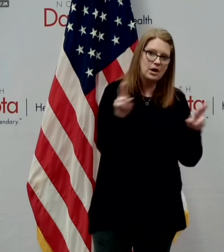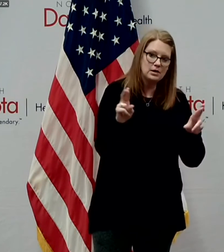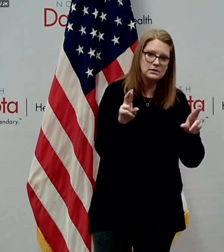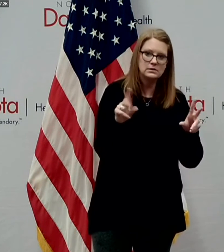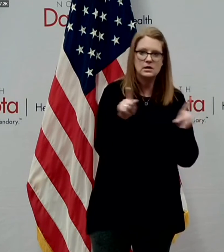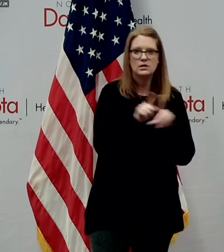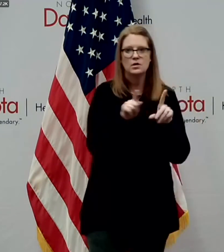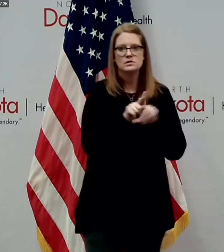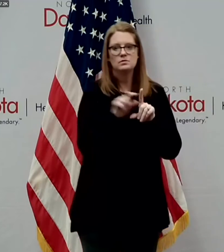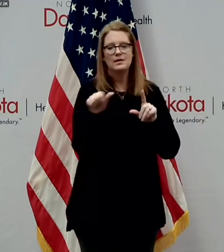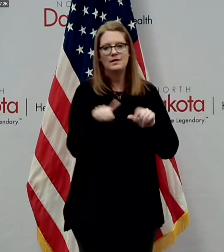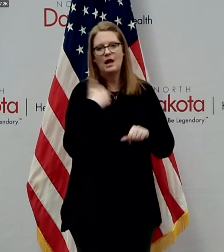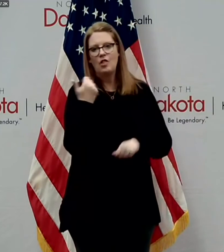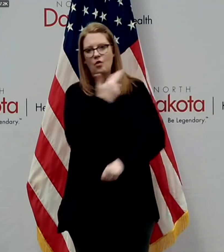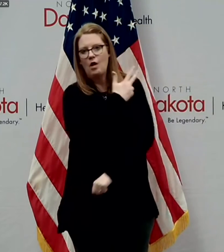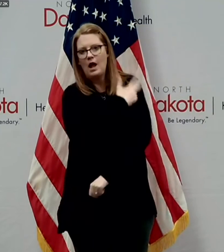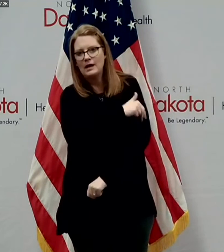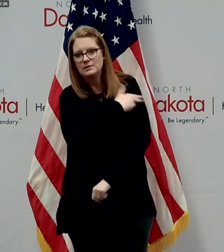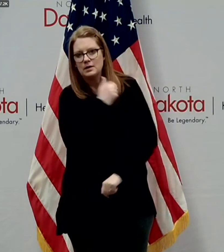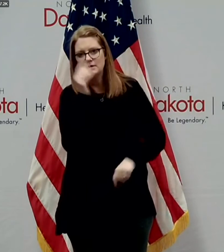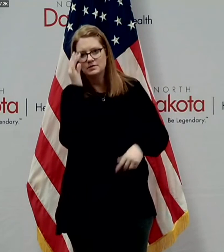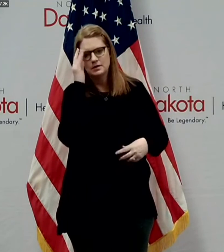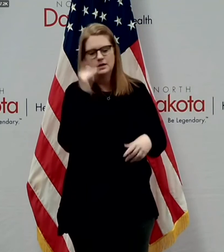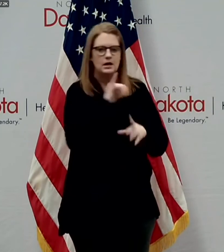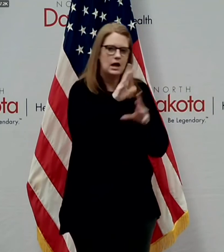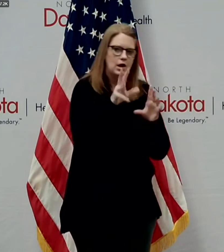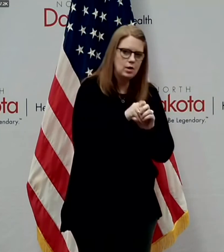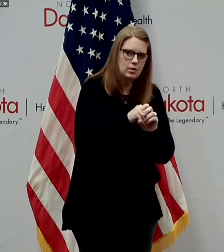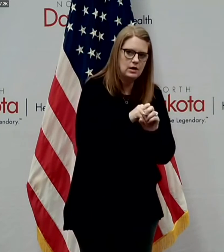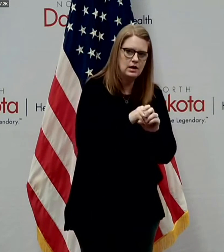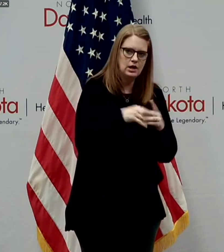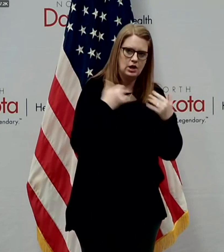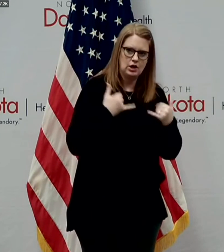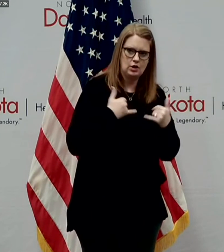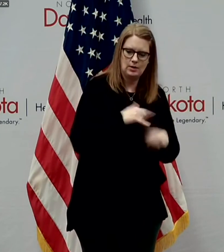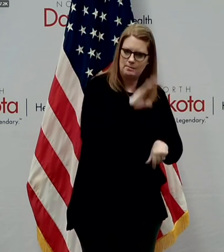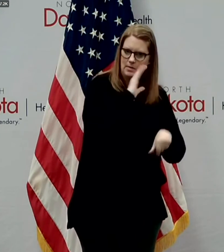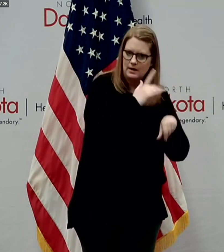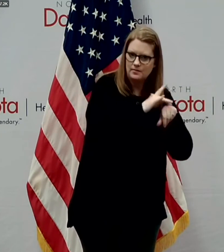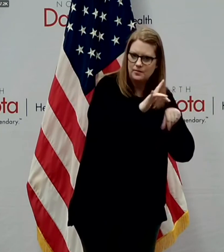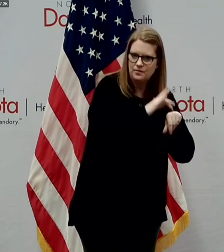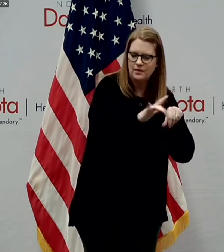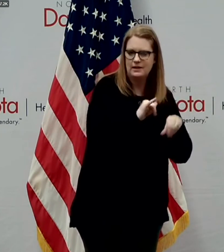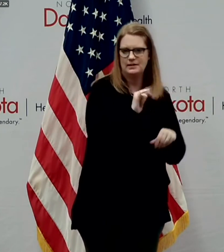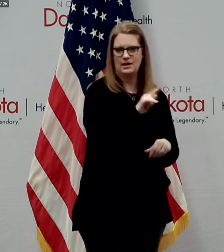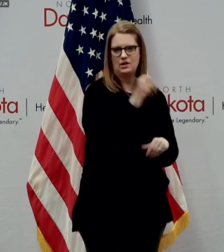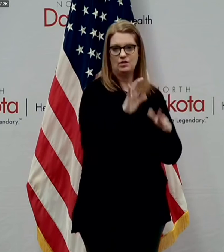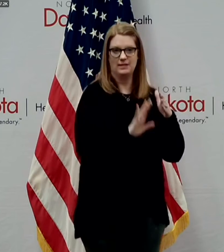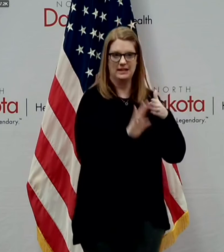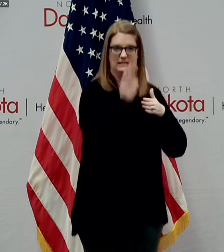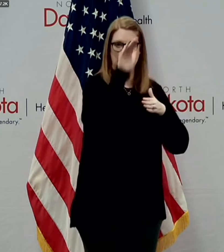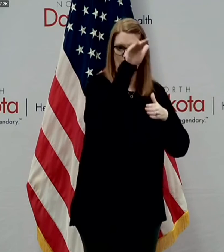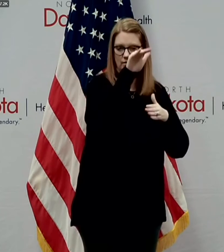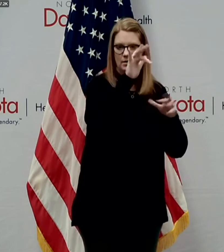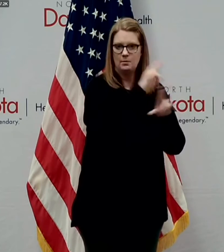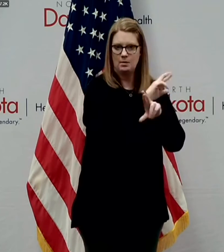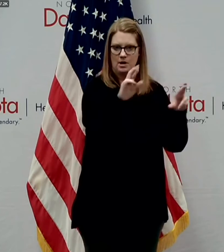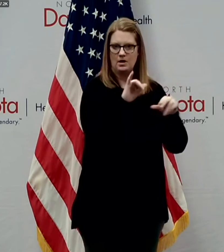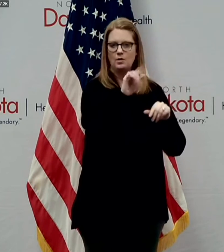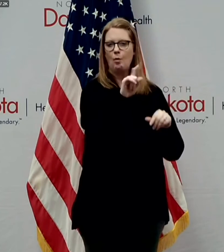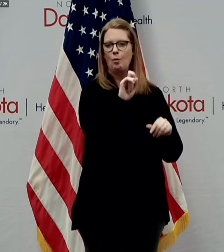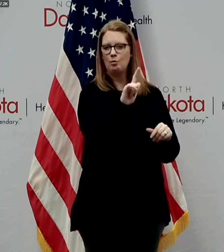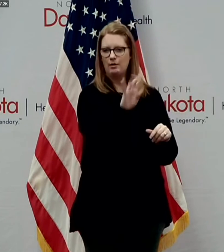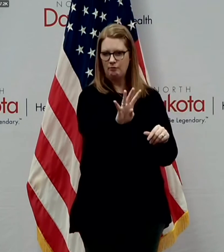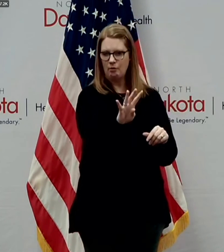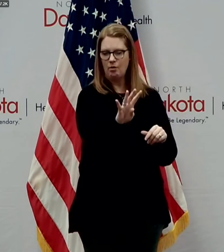other hospitals, including current bed capacity is 100 with a surge capacity being prepared to go to